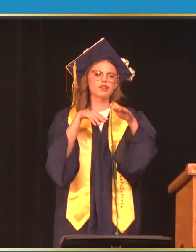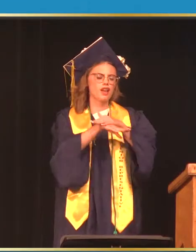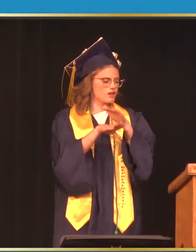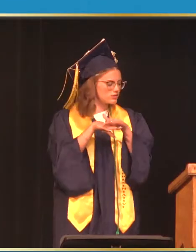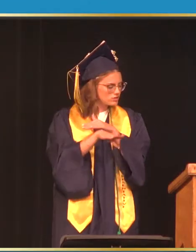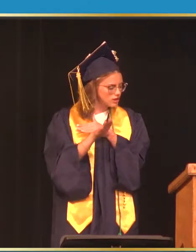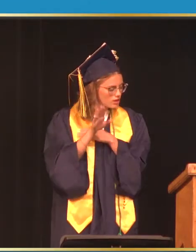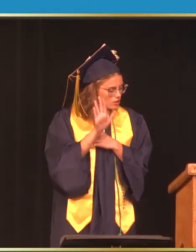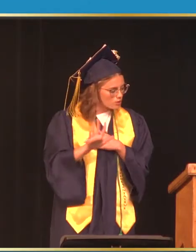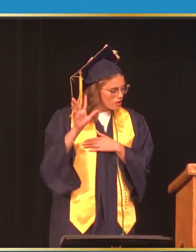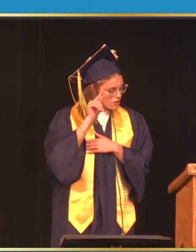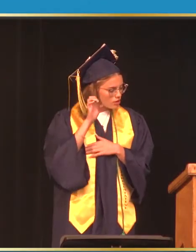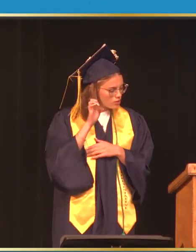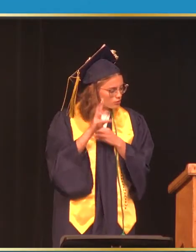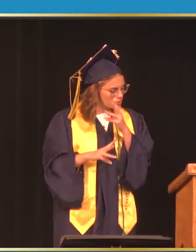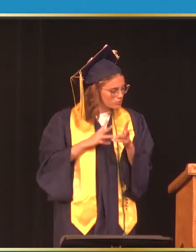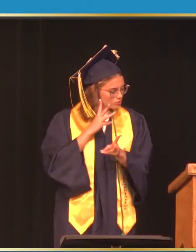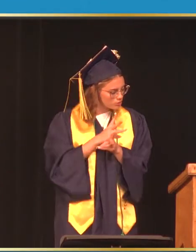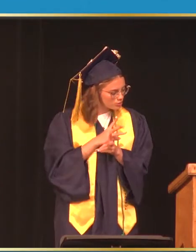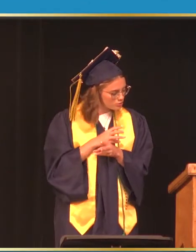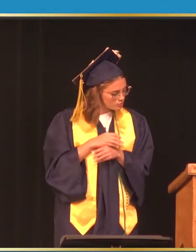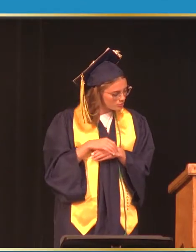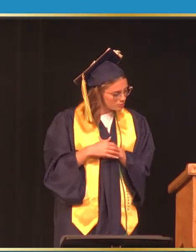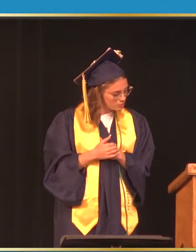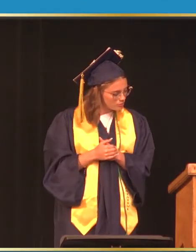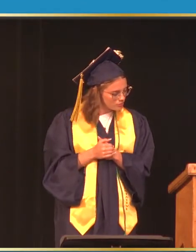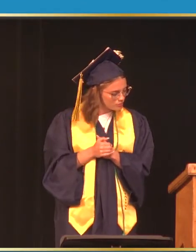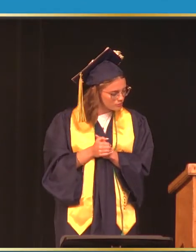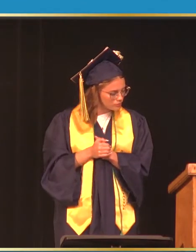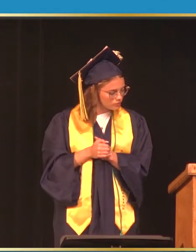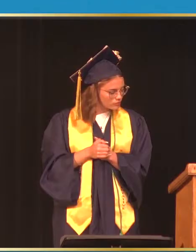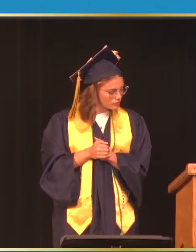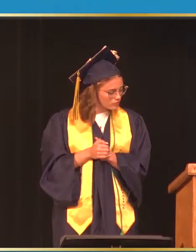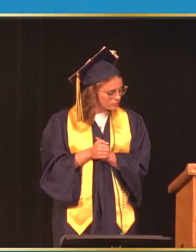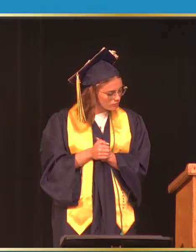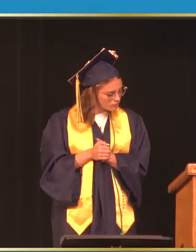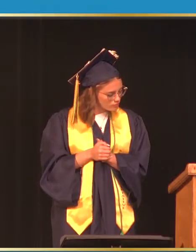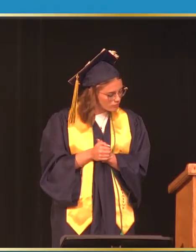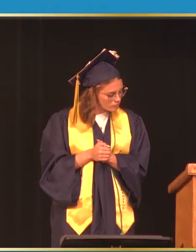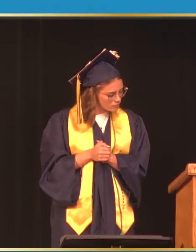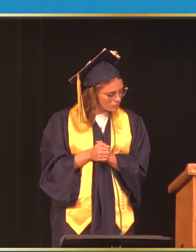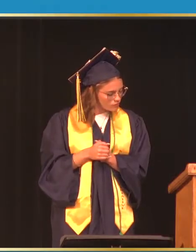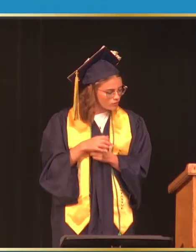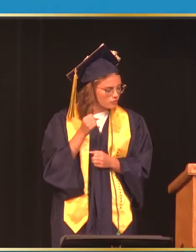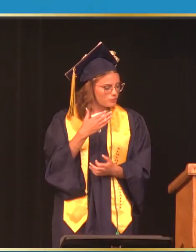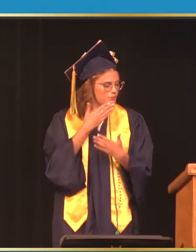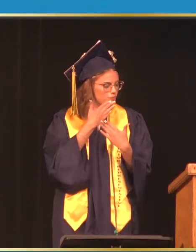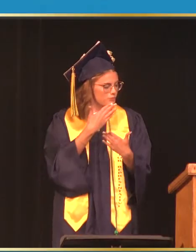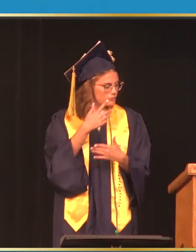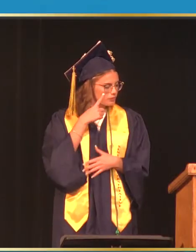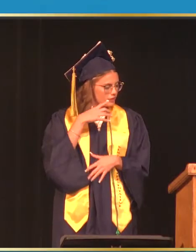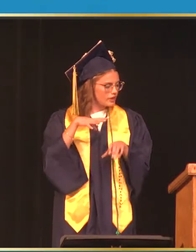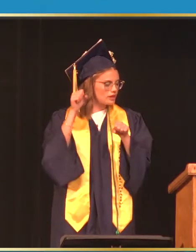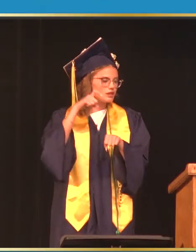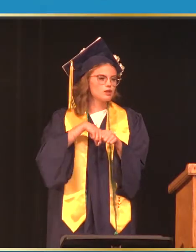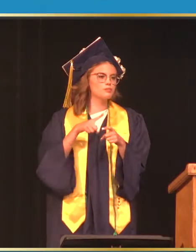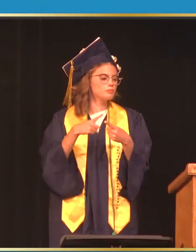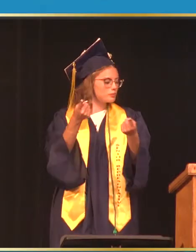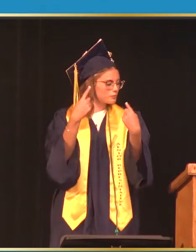show, giving deaf people access across the country to such an amazing event. So, thank